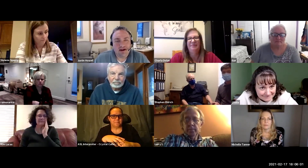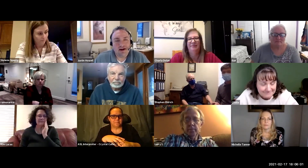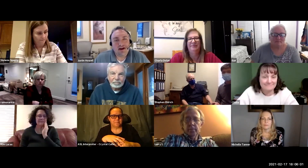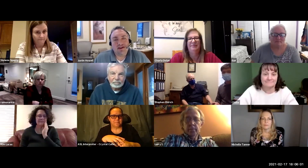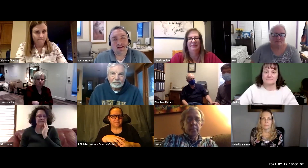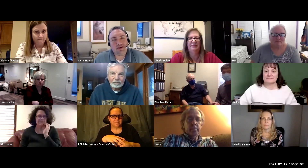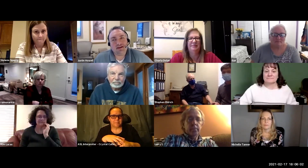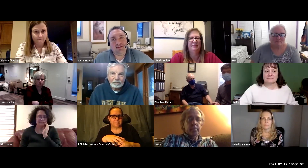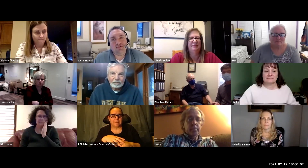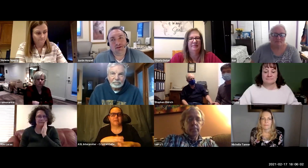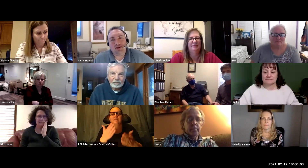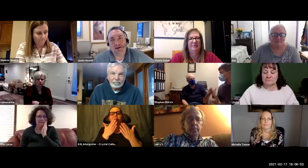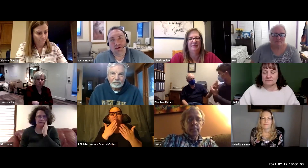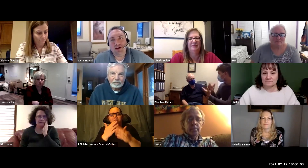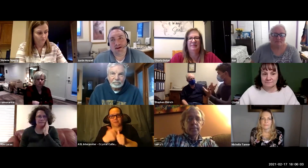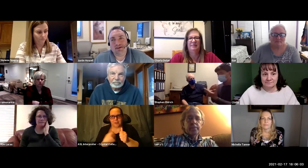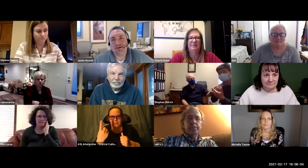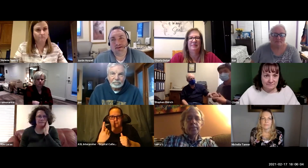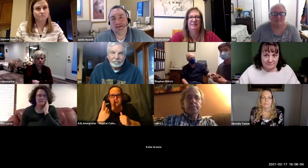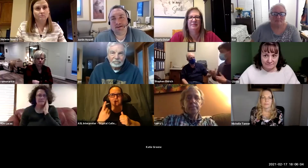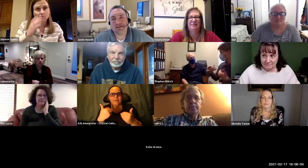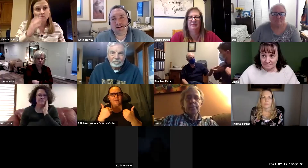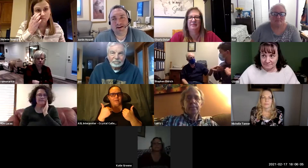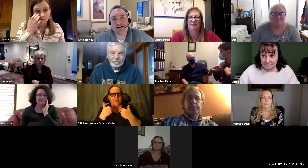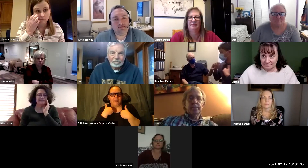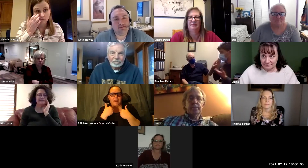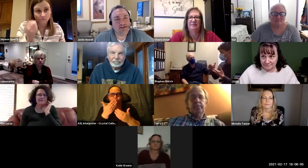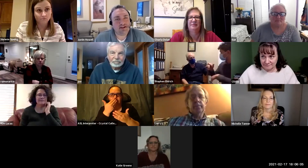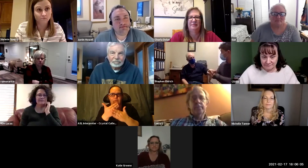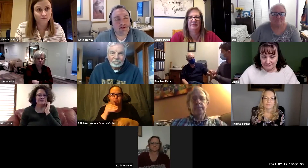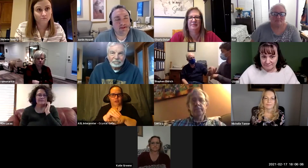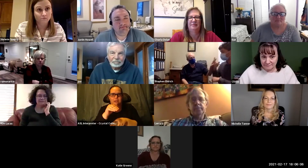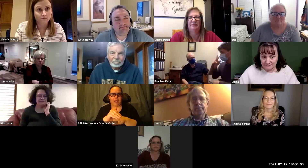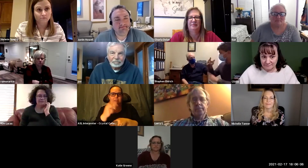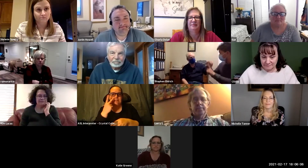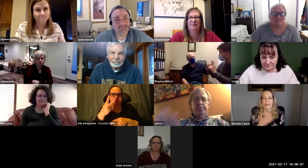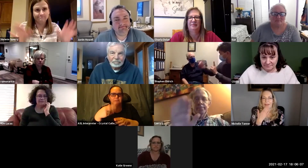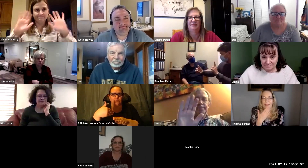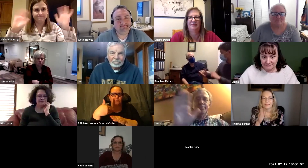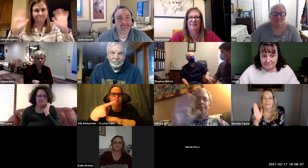Thank you, everyone. Have a good night, and we'll see you next month.